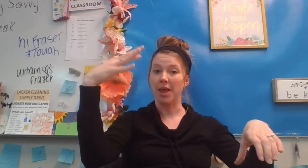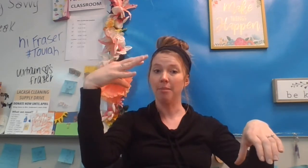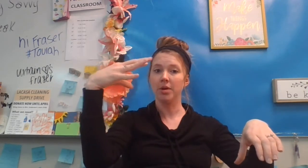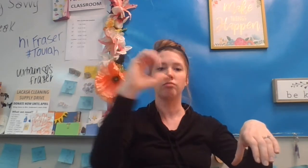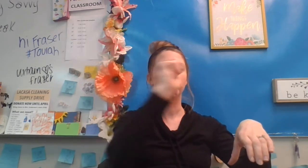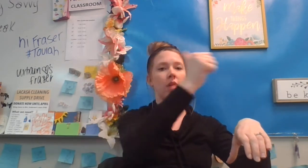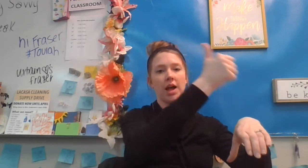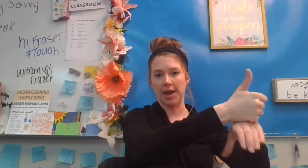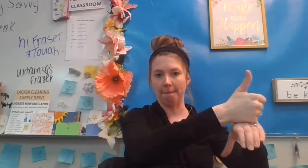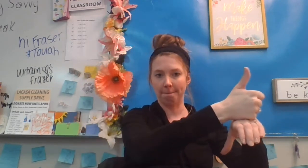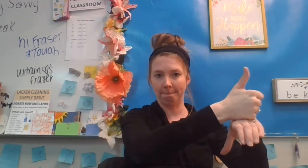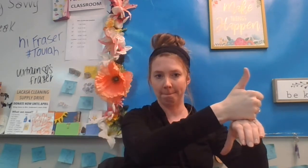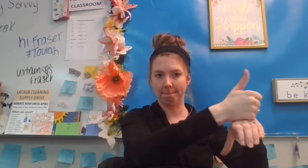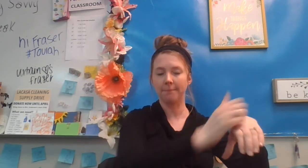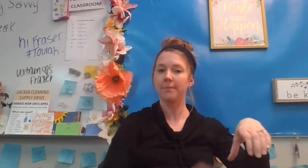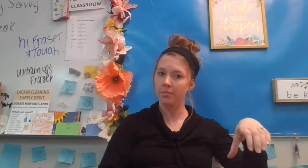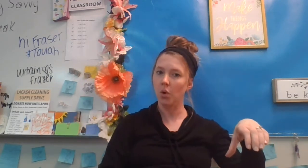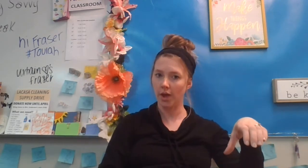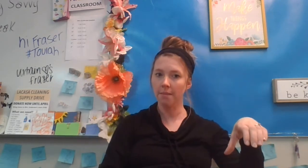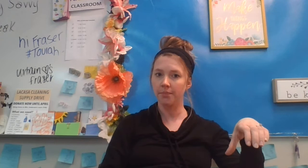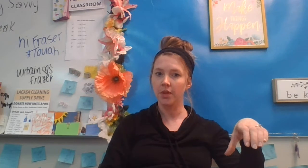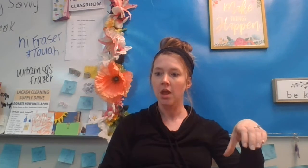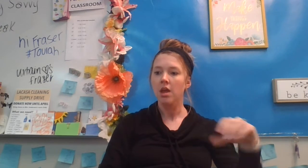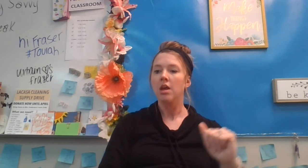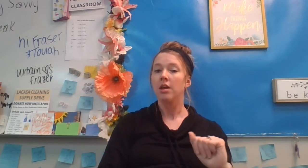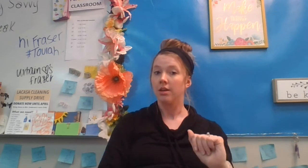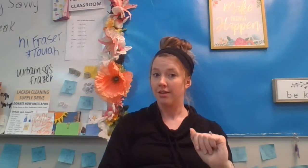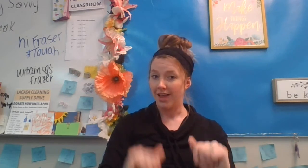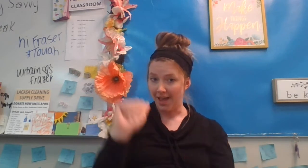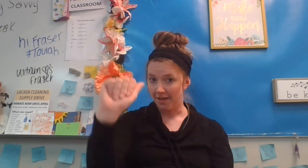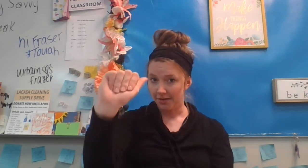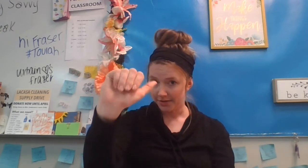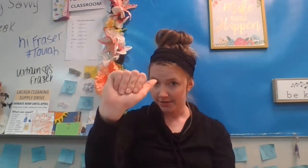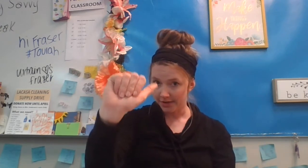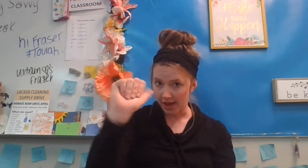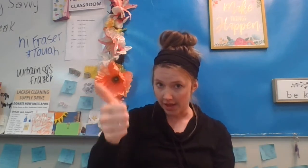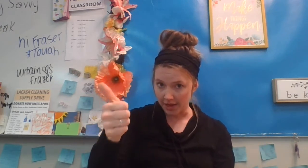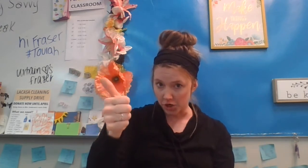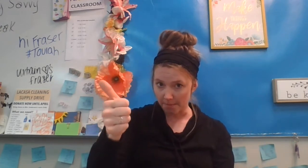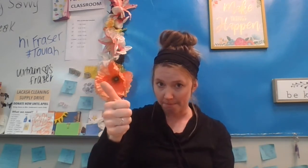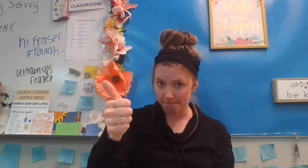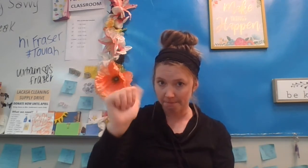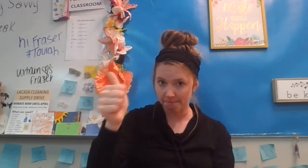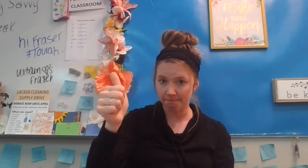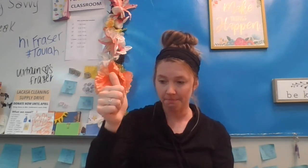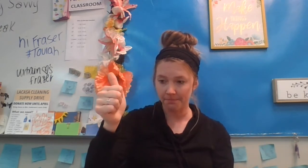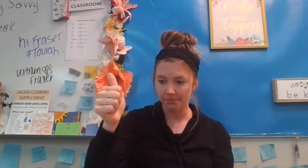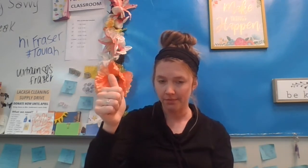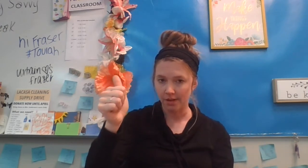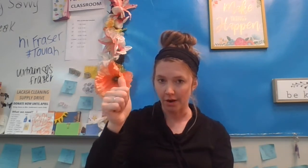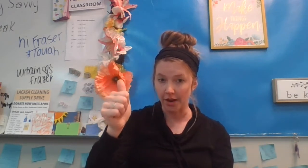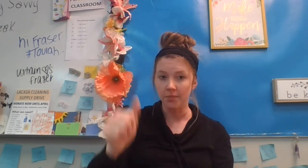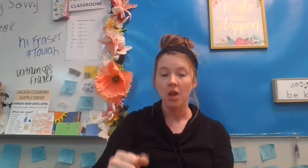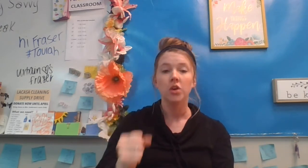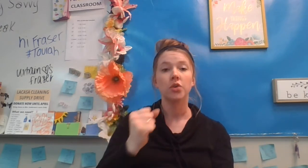lamp on top. Okay? A hand shape. All right? So